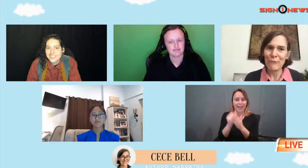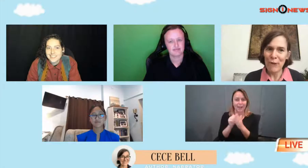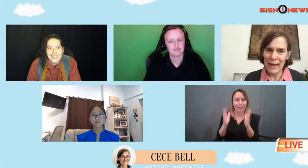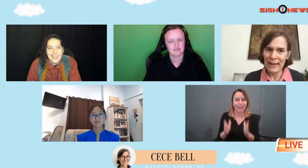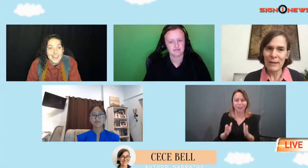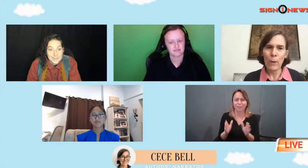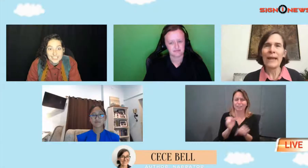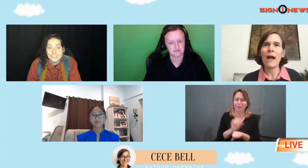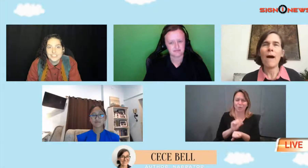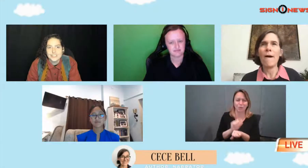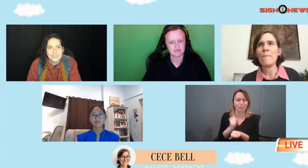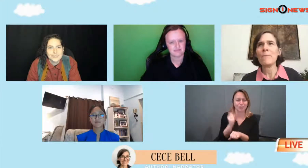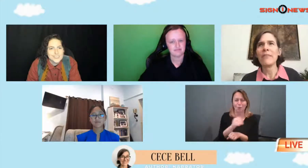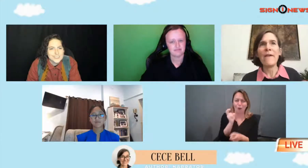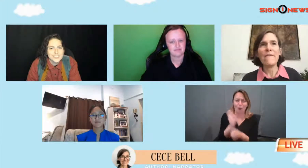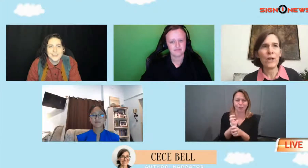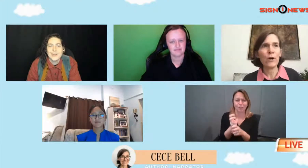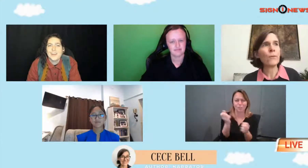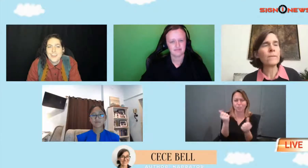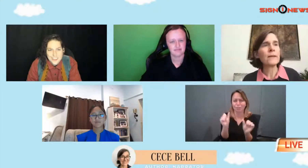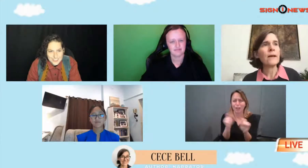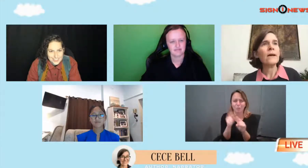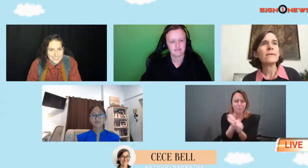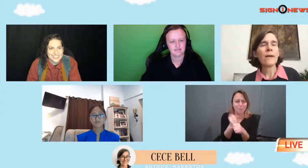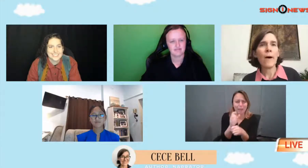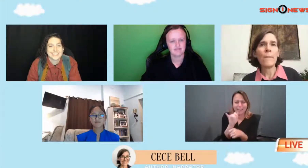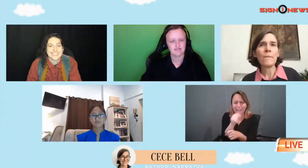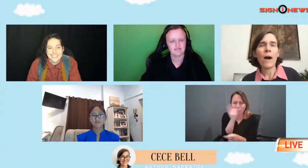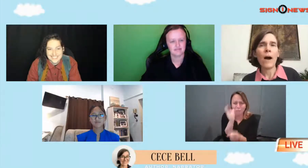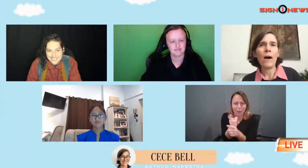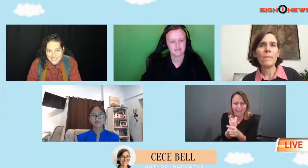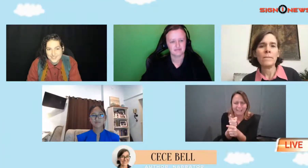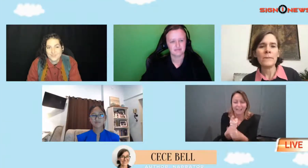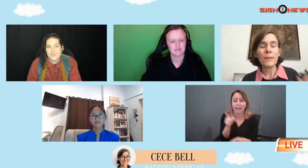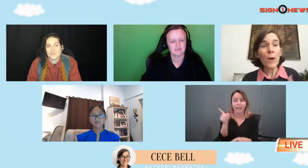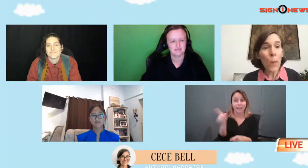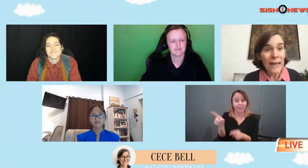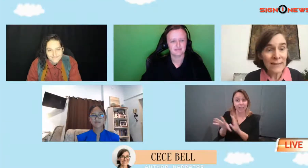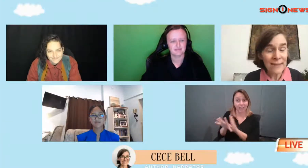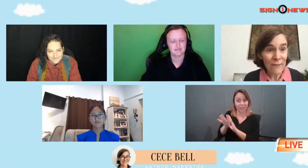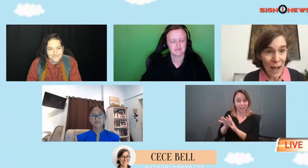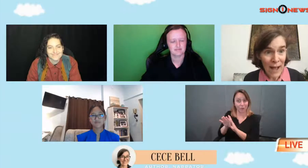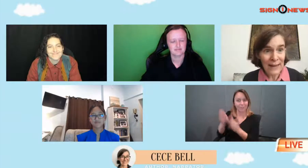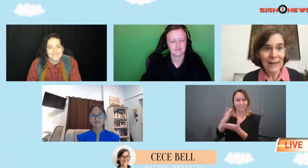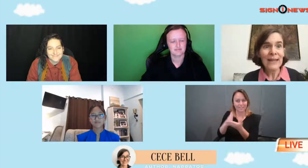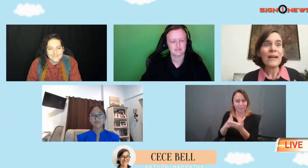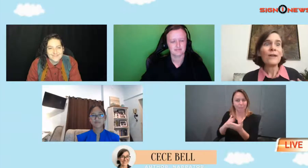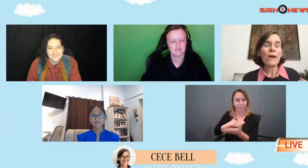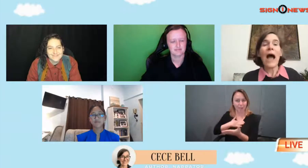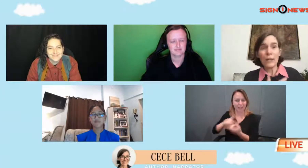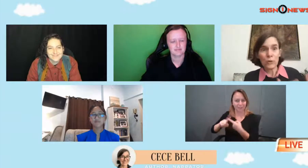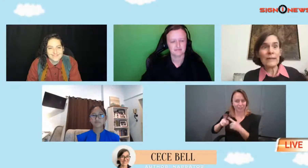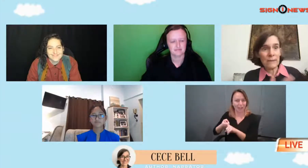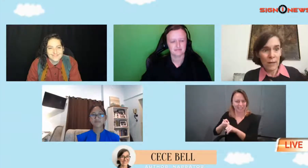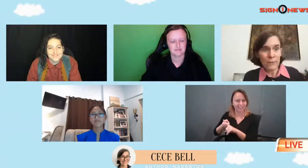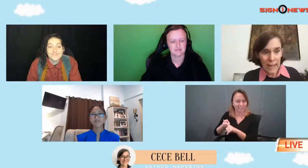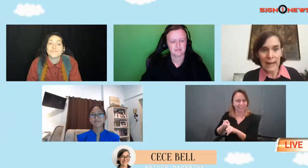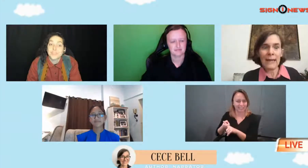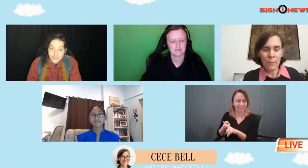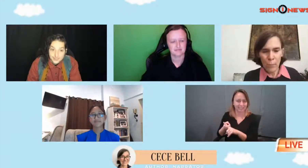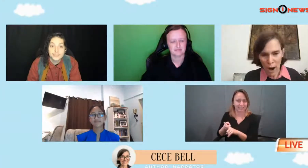to get it right. They filmed some acquaintances of mine